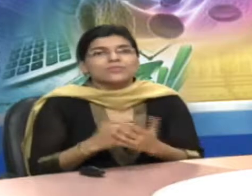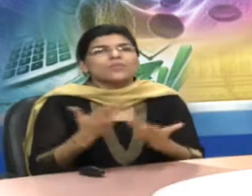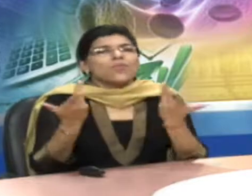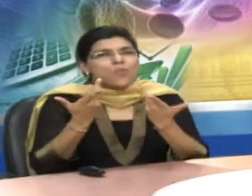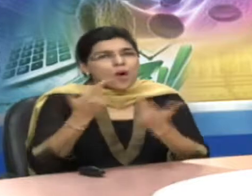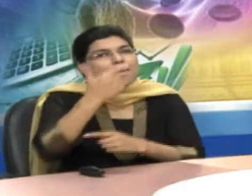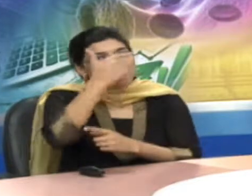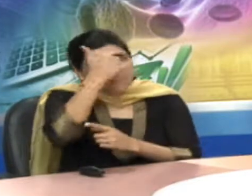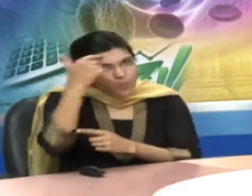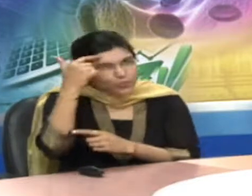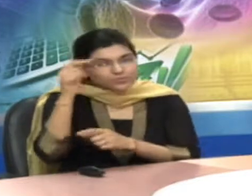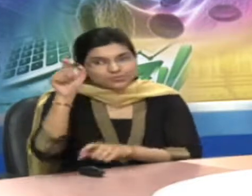is